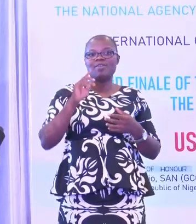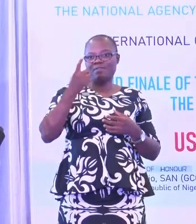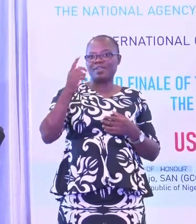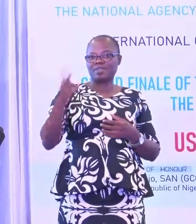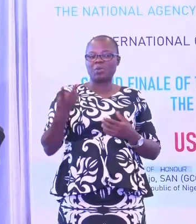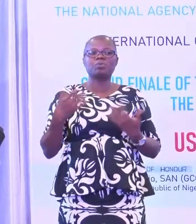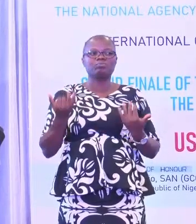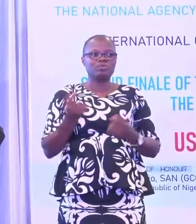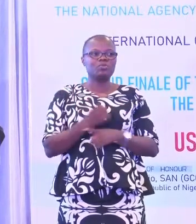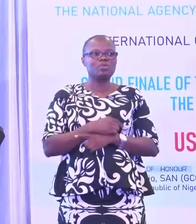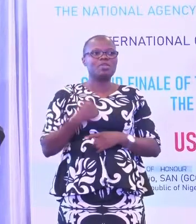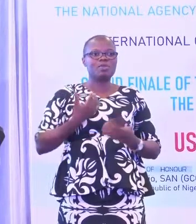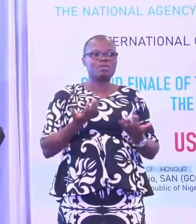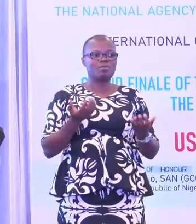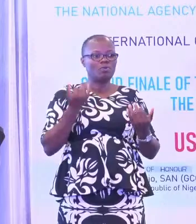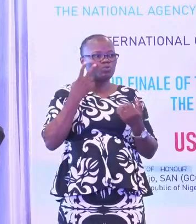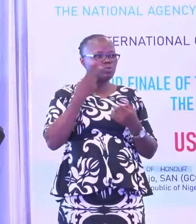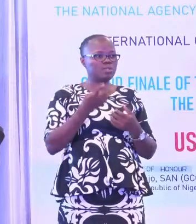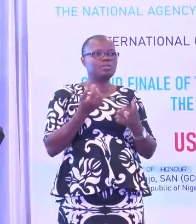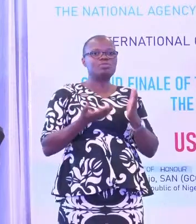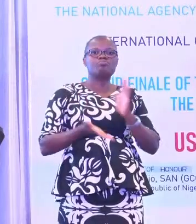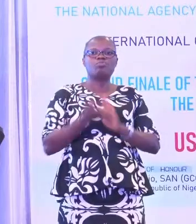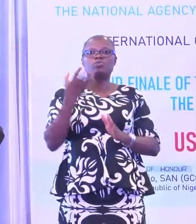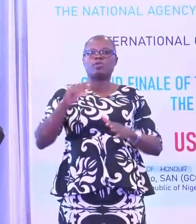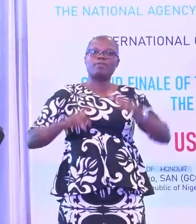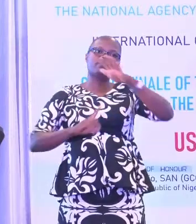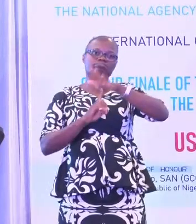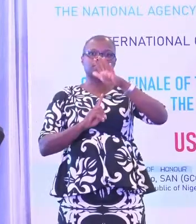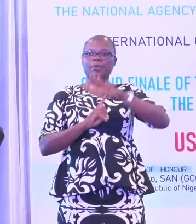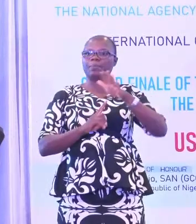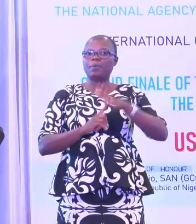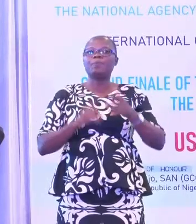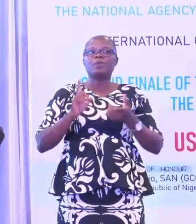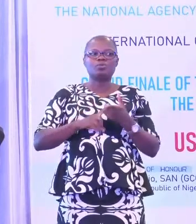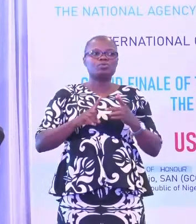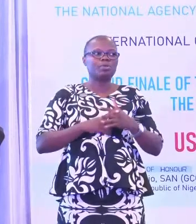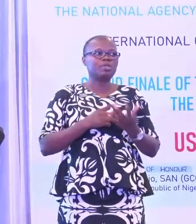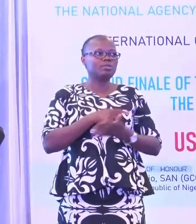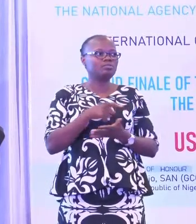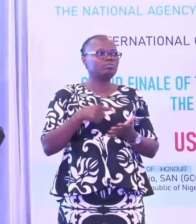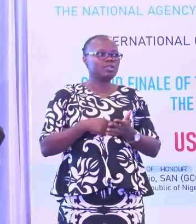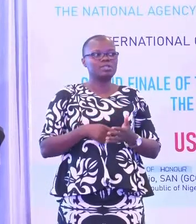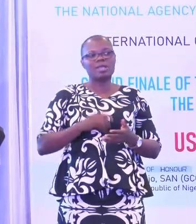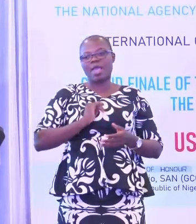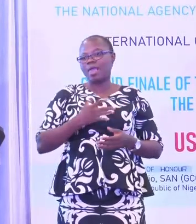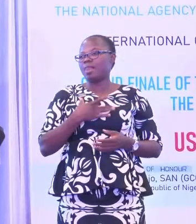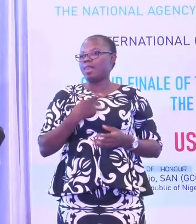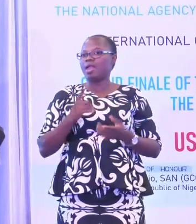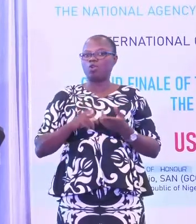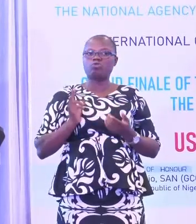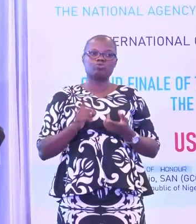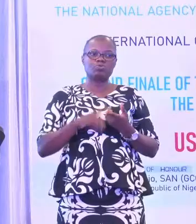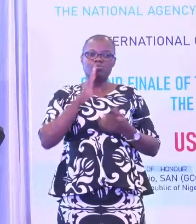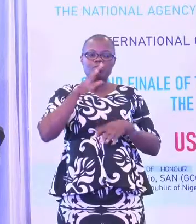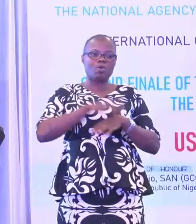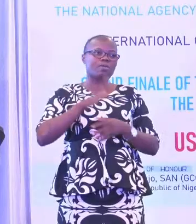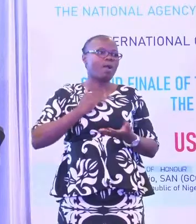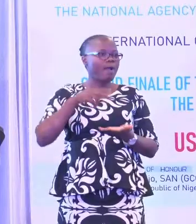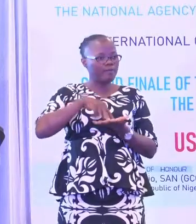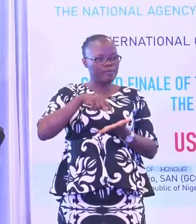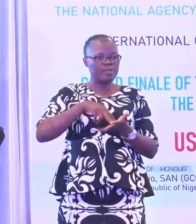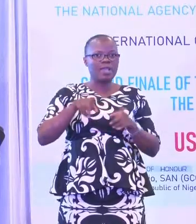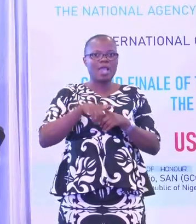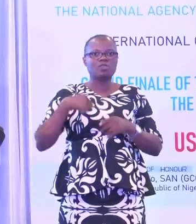to crown both of them champions. To begin, distinguished girls, I'll ask us to be on our feet as we